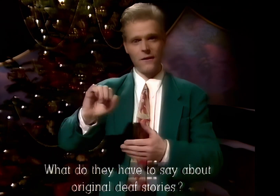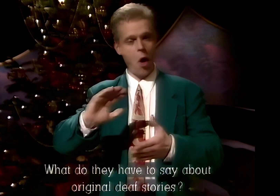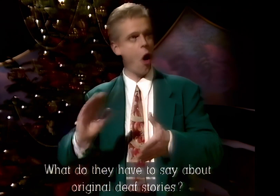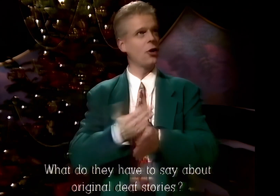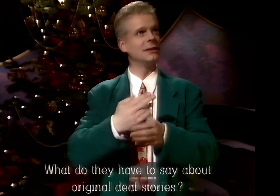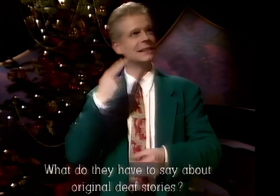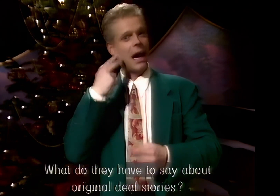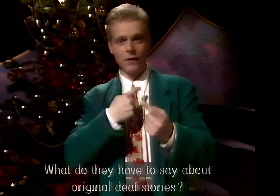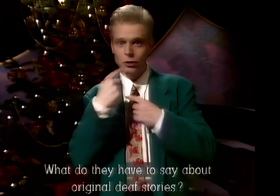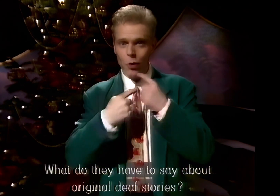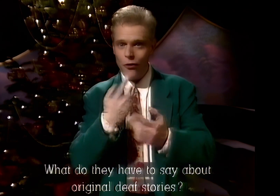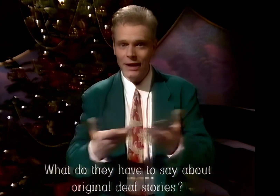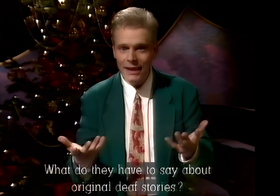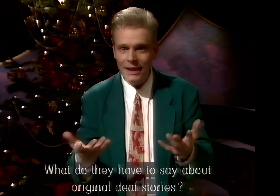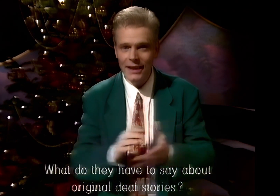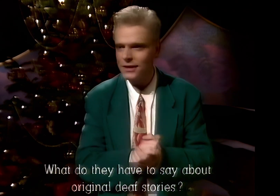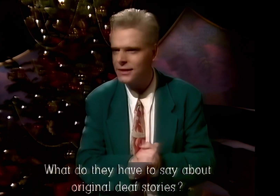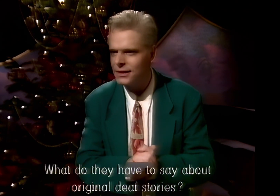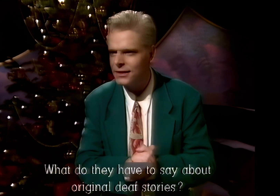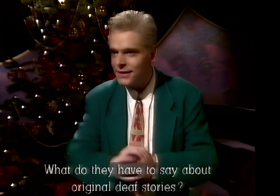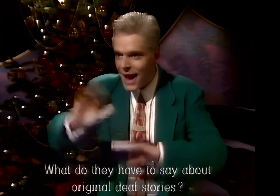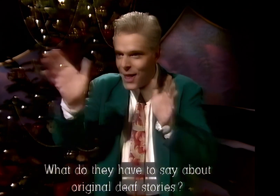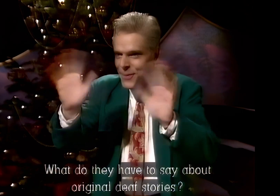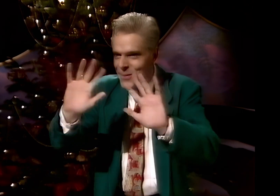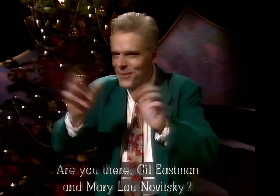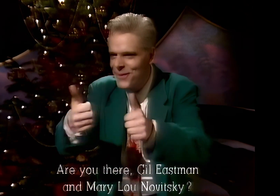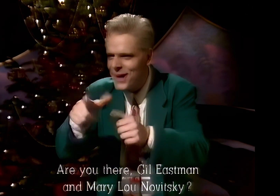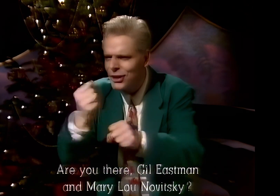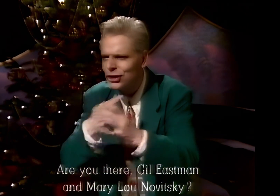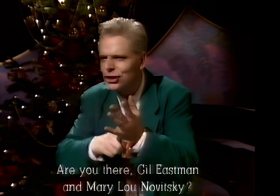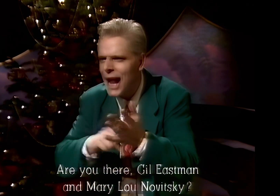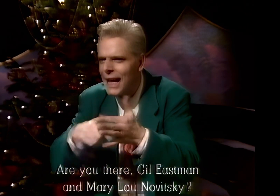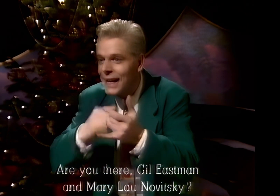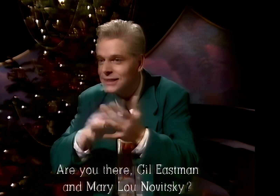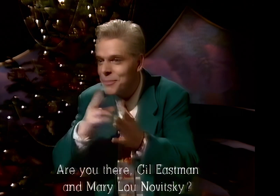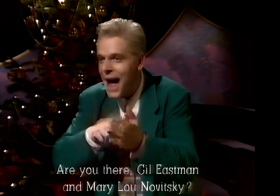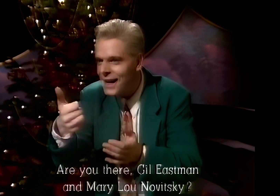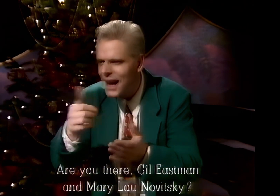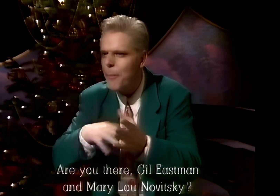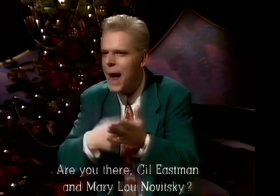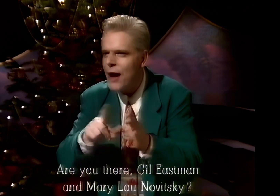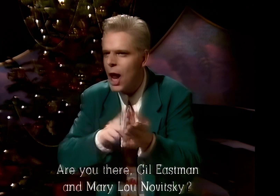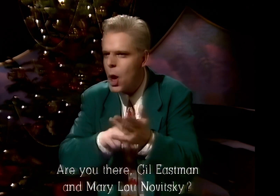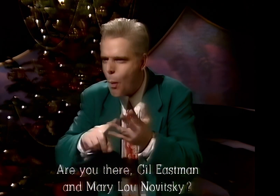say about original deaf stories? Are you there, Gil Eastman and Mary Lou Novitsky?